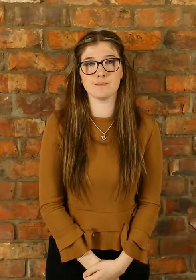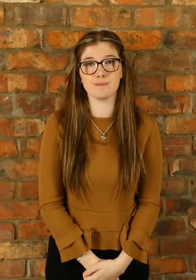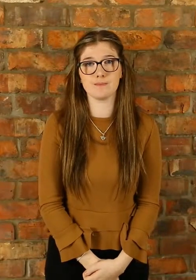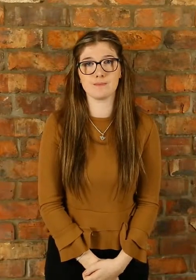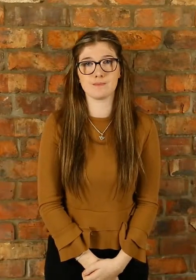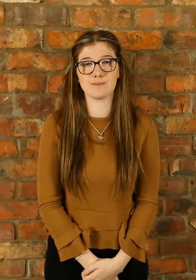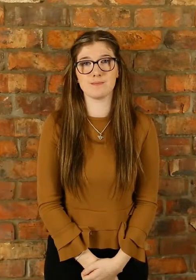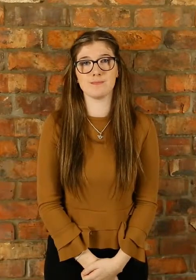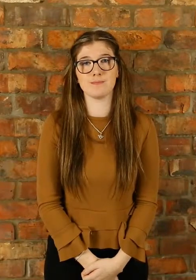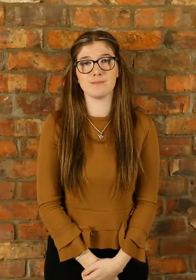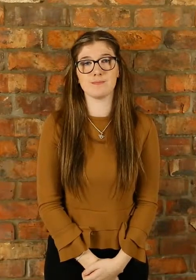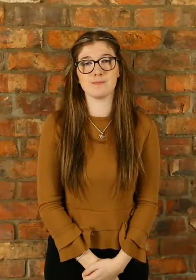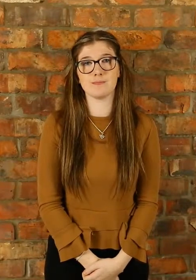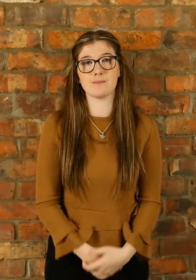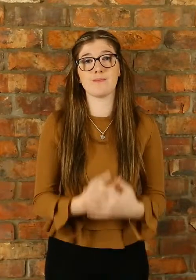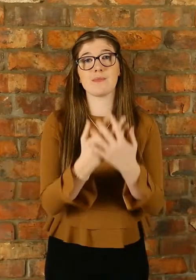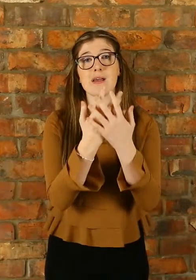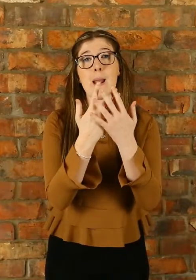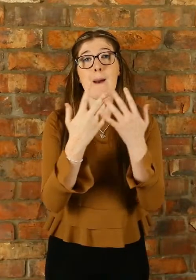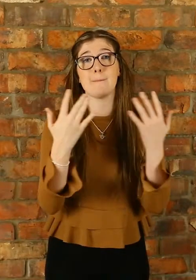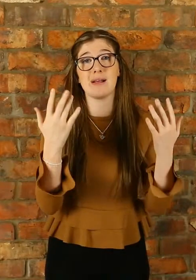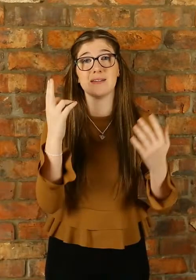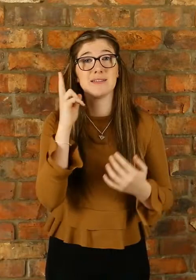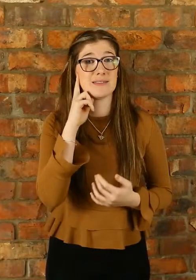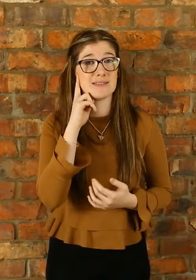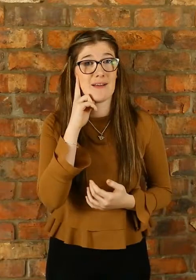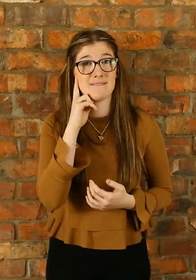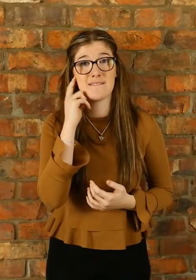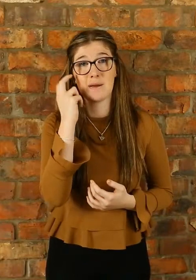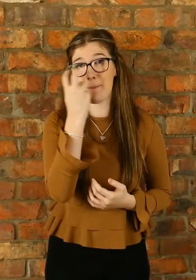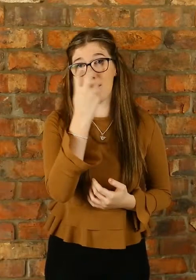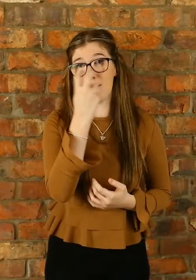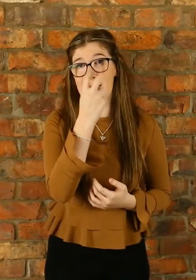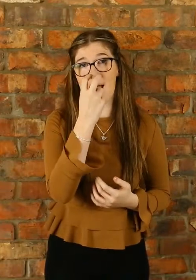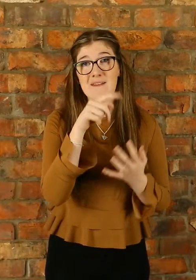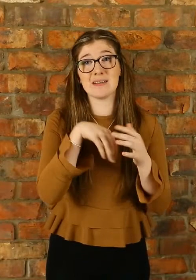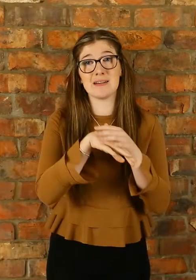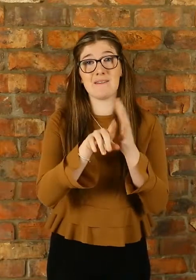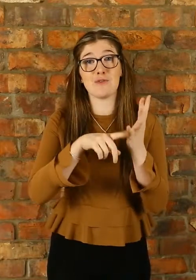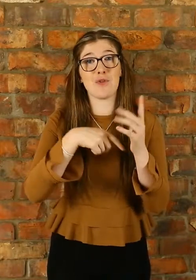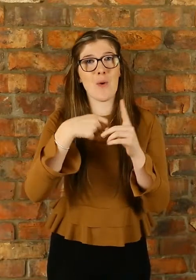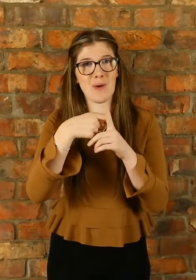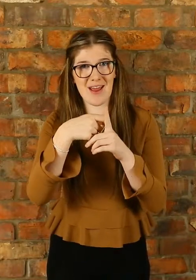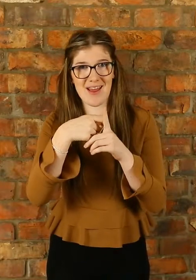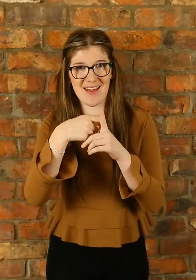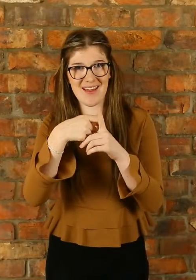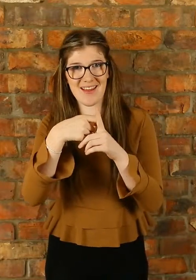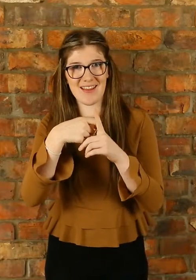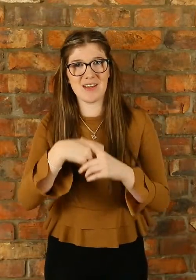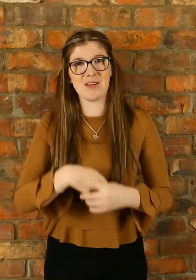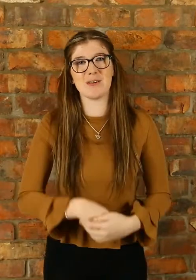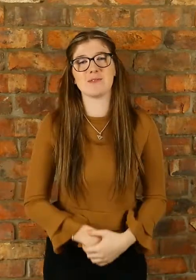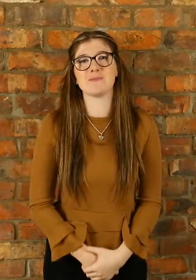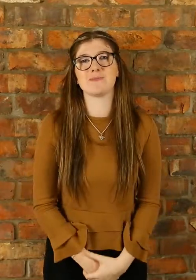120,000 people that use BSL in the UK. And how many deaf-blind people are in the